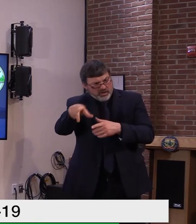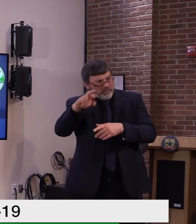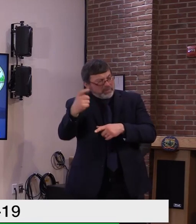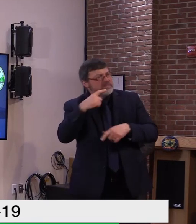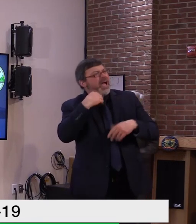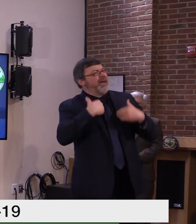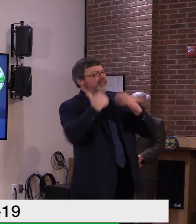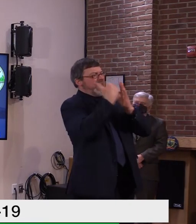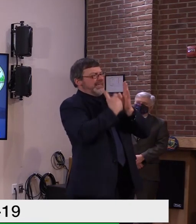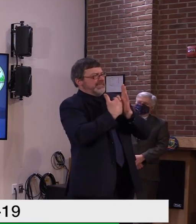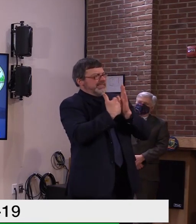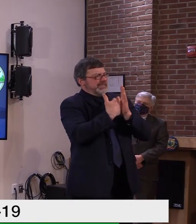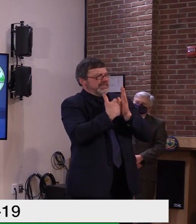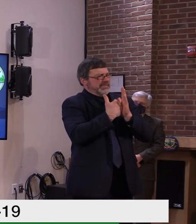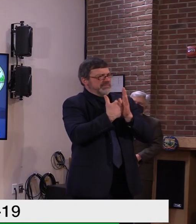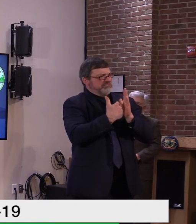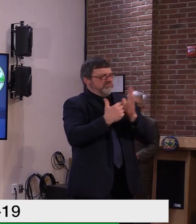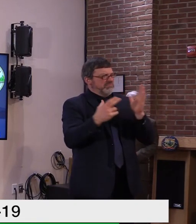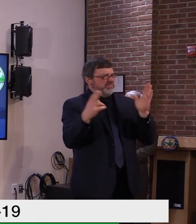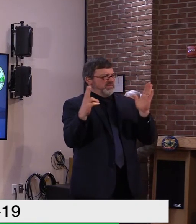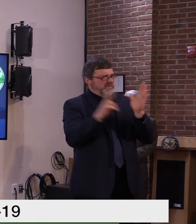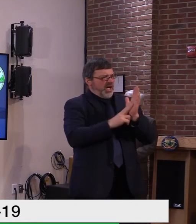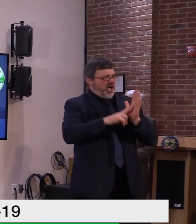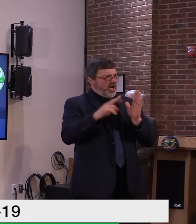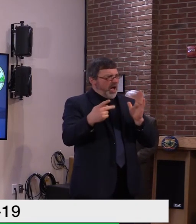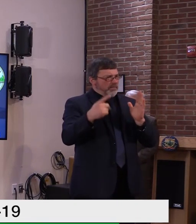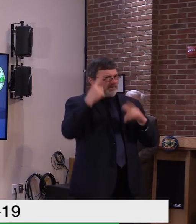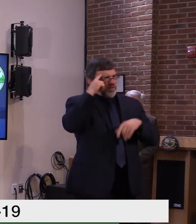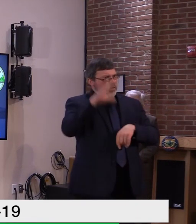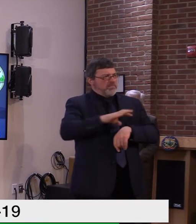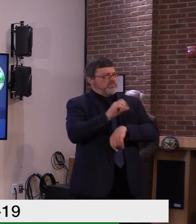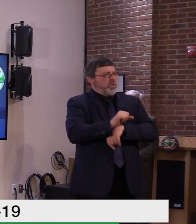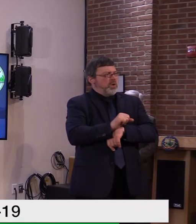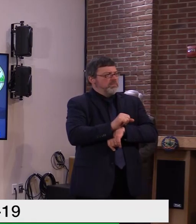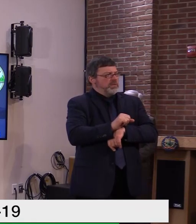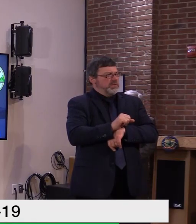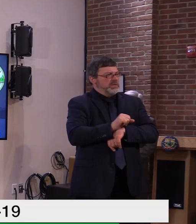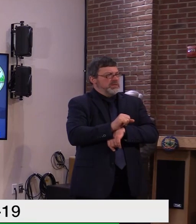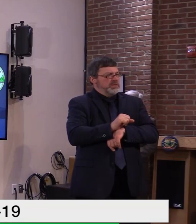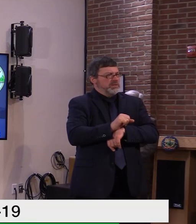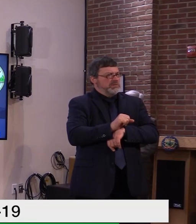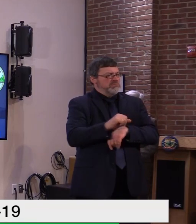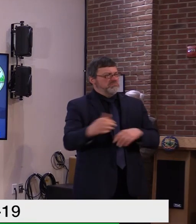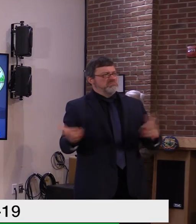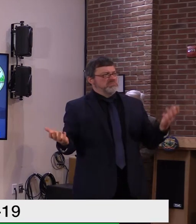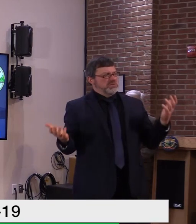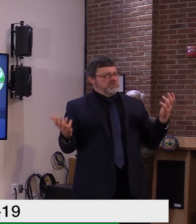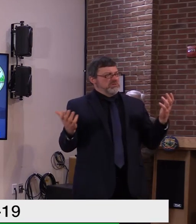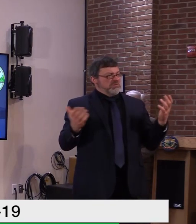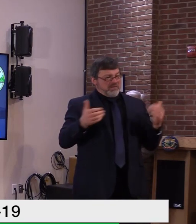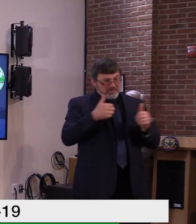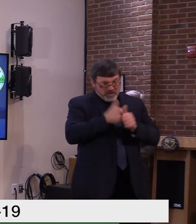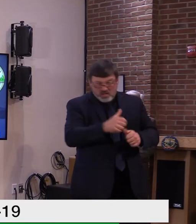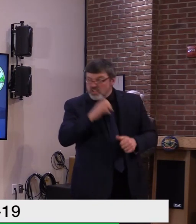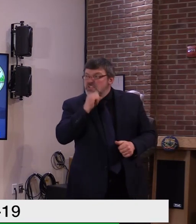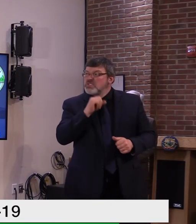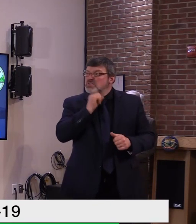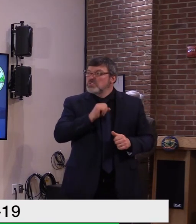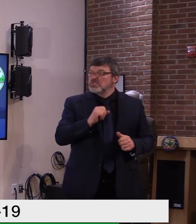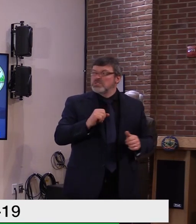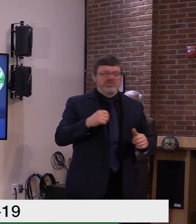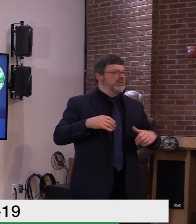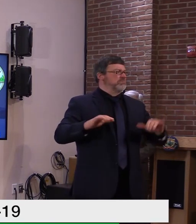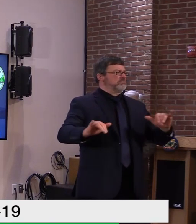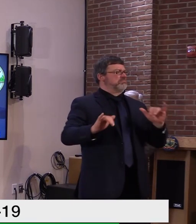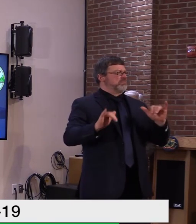an appointment for the hypothetical date that he might fall into line and the vaccine may be in the pharmacy's hands, that would